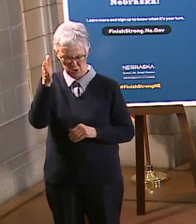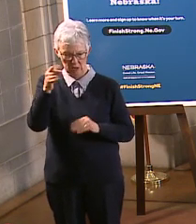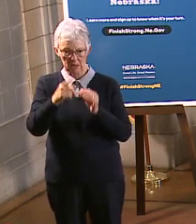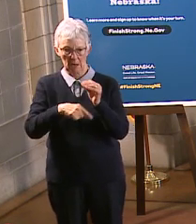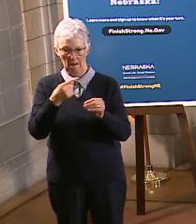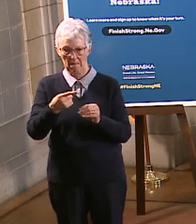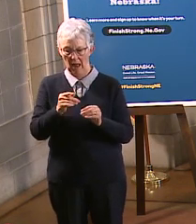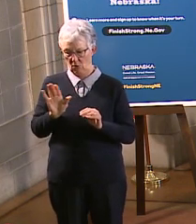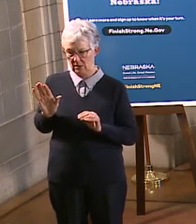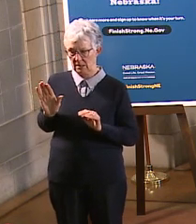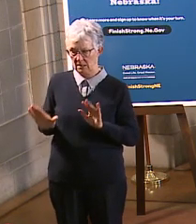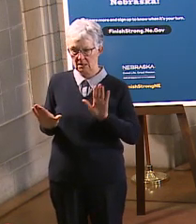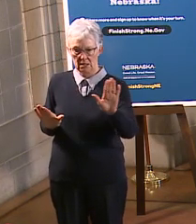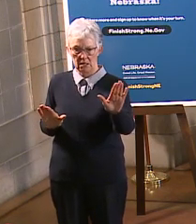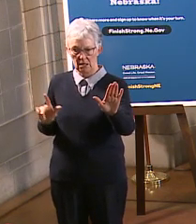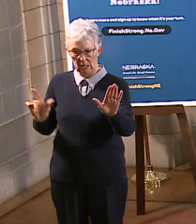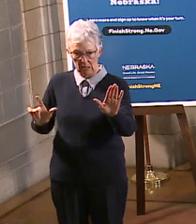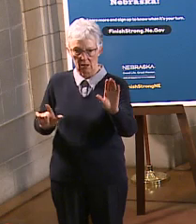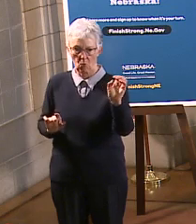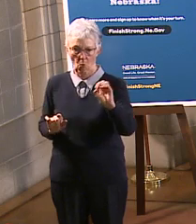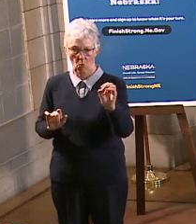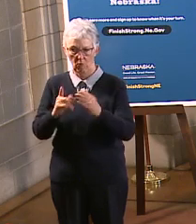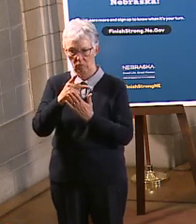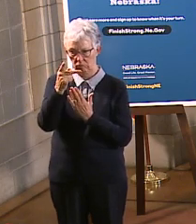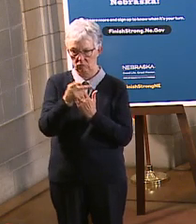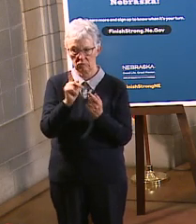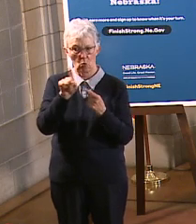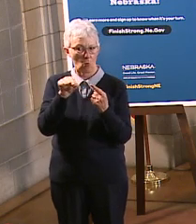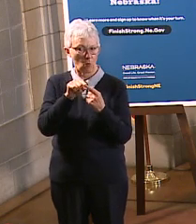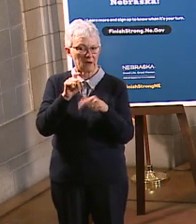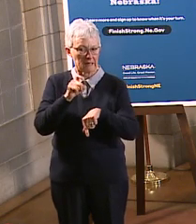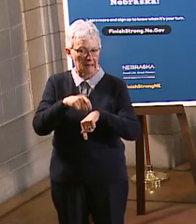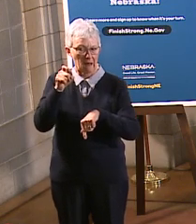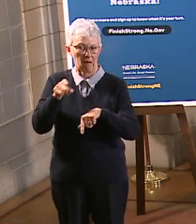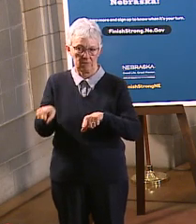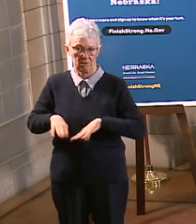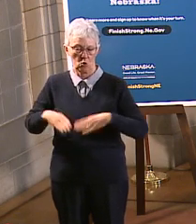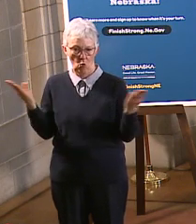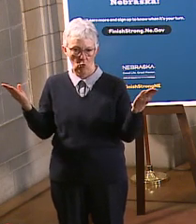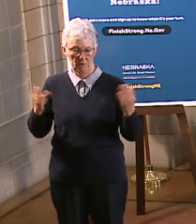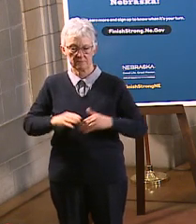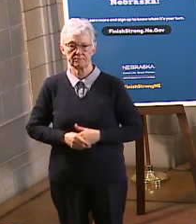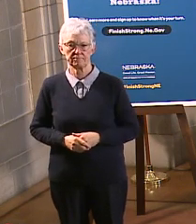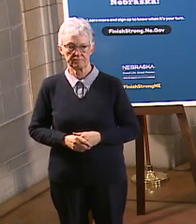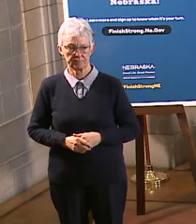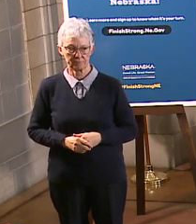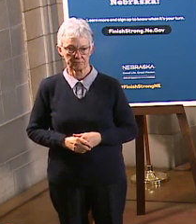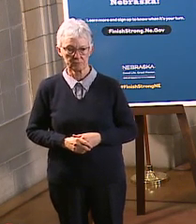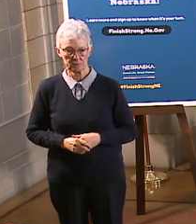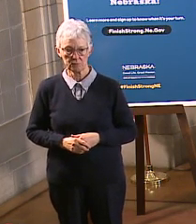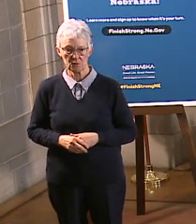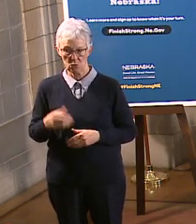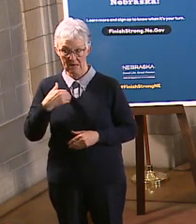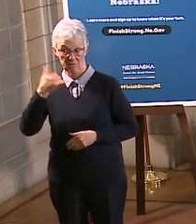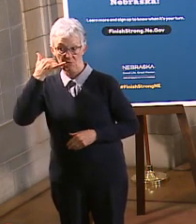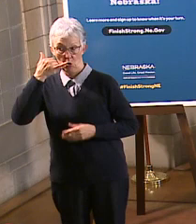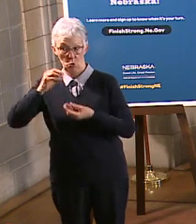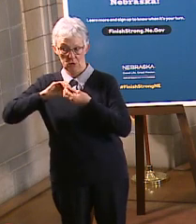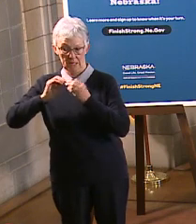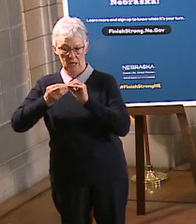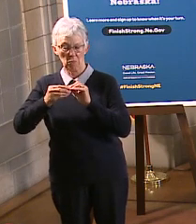Omaha and Lincoln, Lancaster, and Douglas County programs when they are available. A call center is available starting